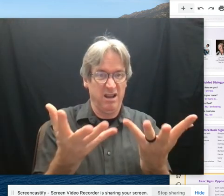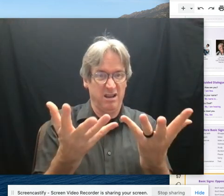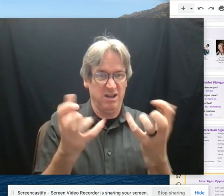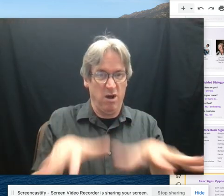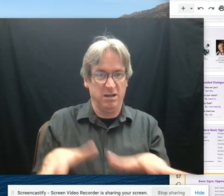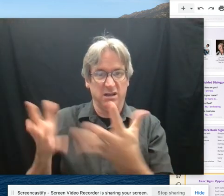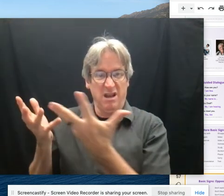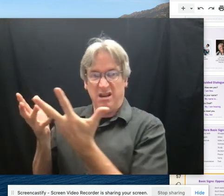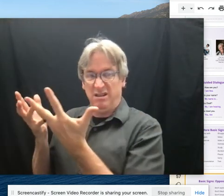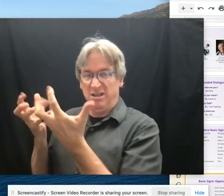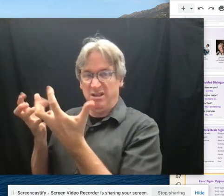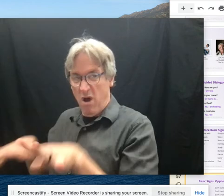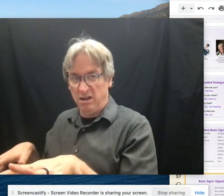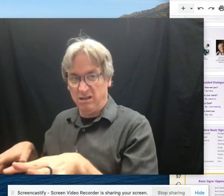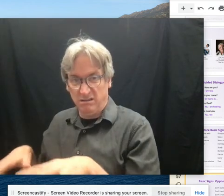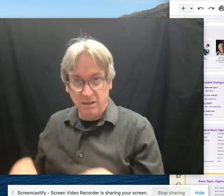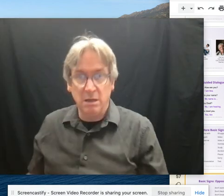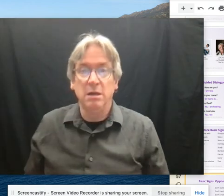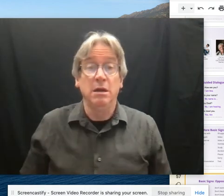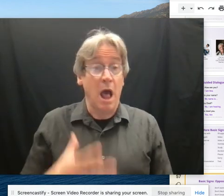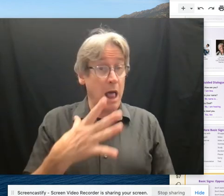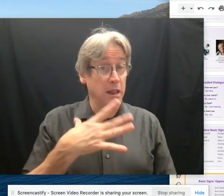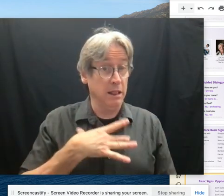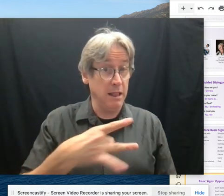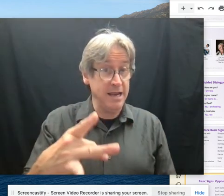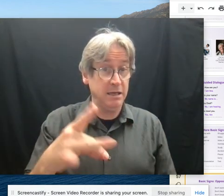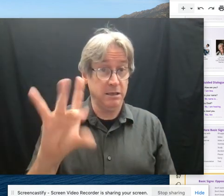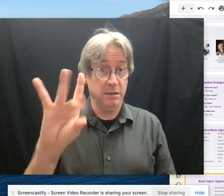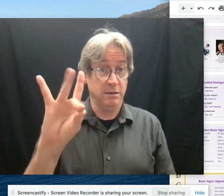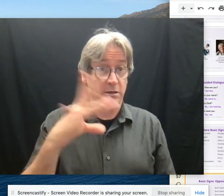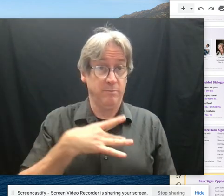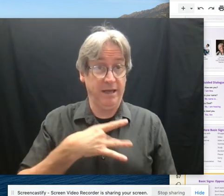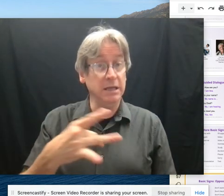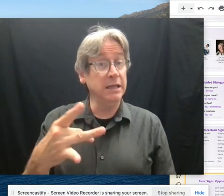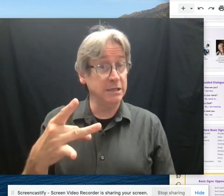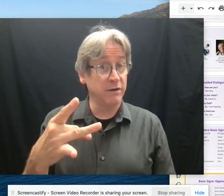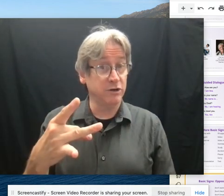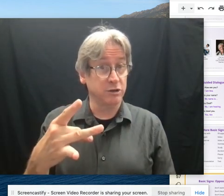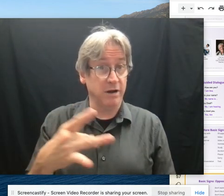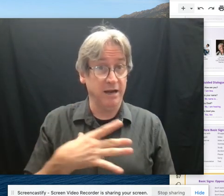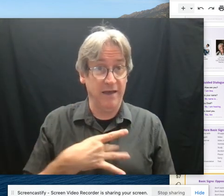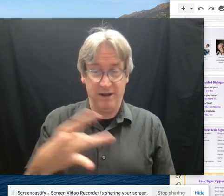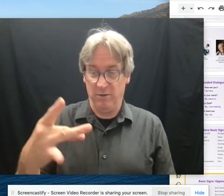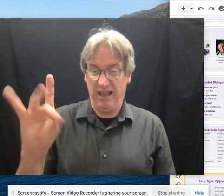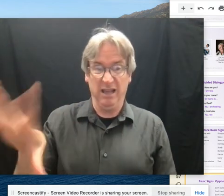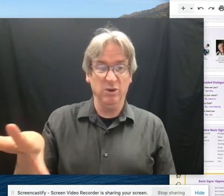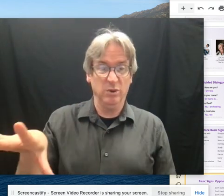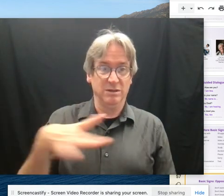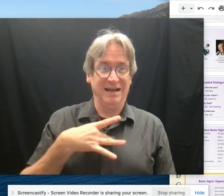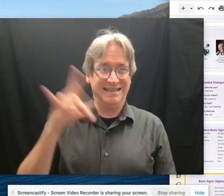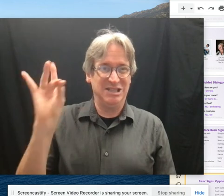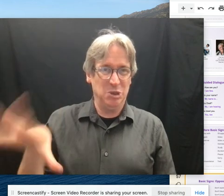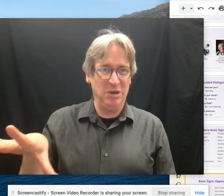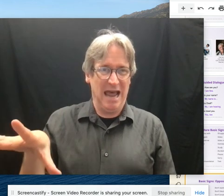that. Don't want. Like picking lint off your shirt, right? And then going,